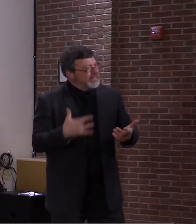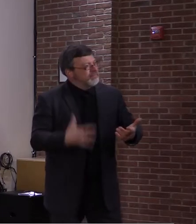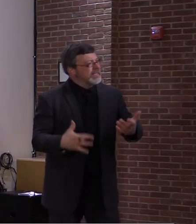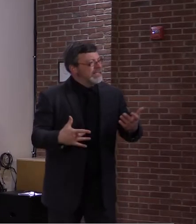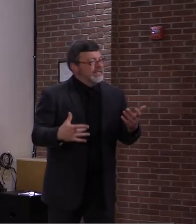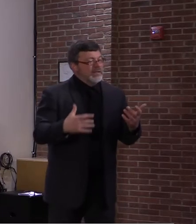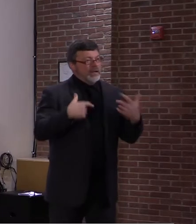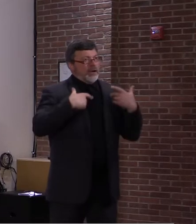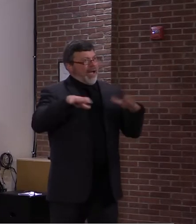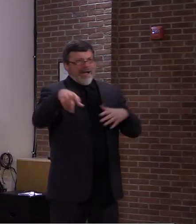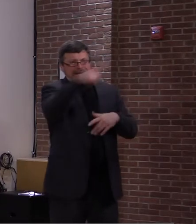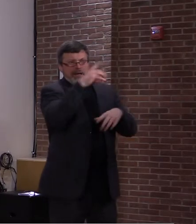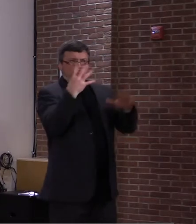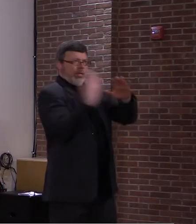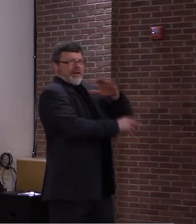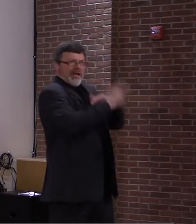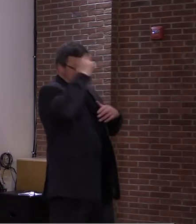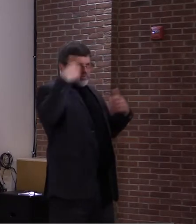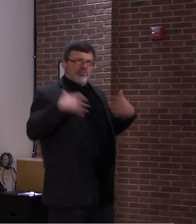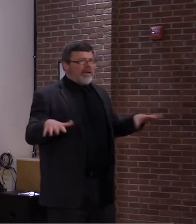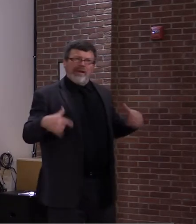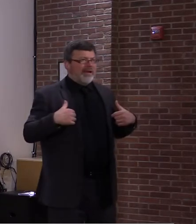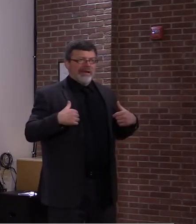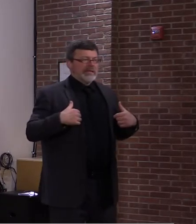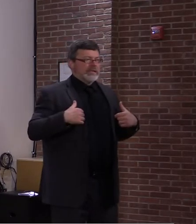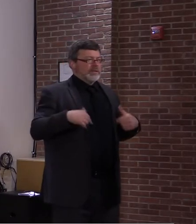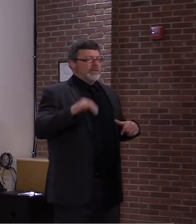further impact. Dr. Levine.